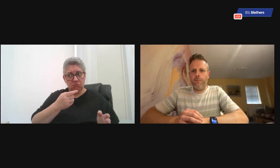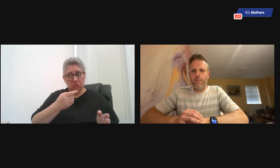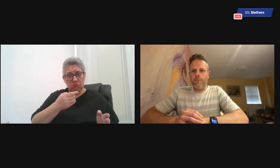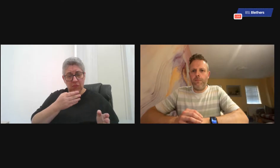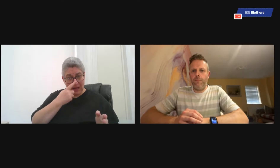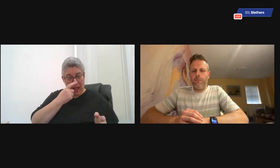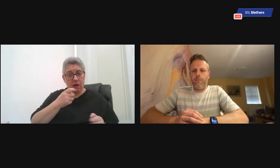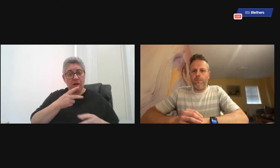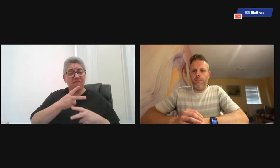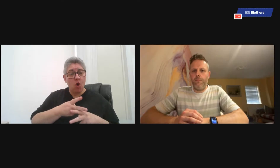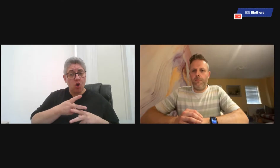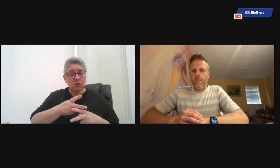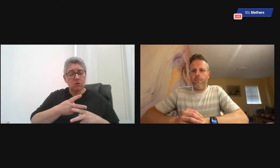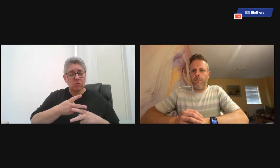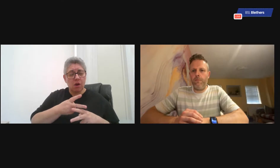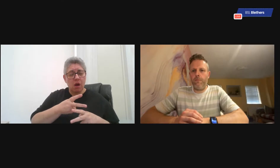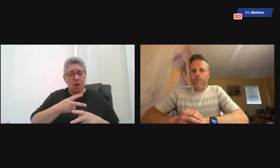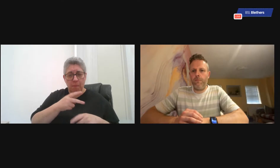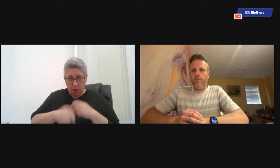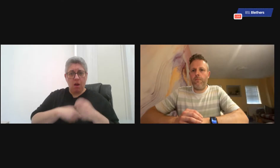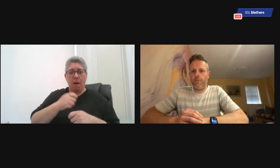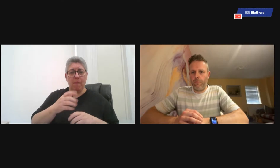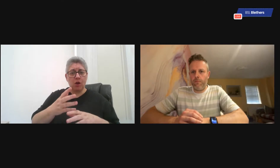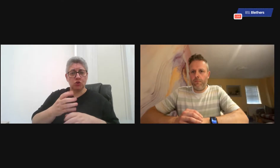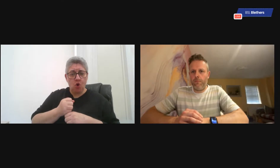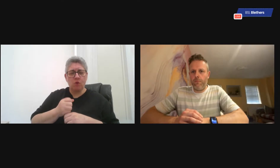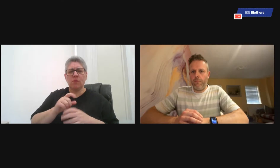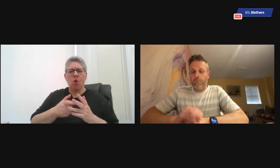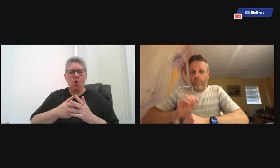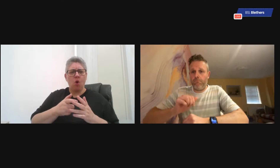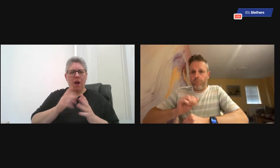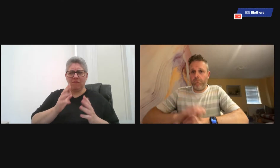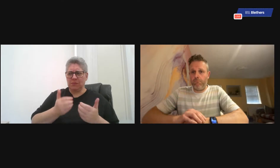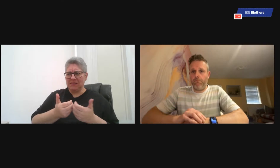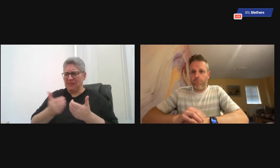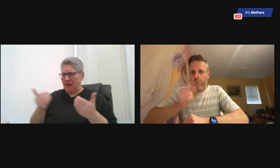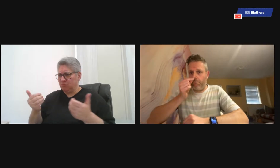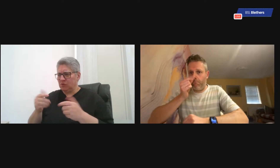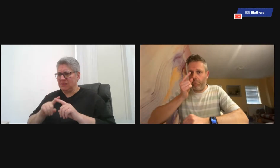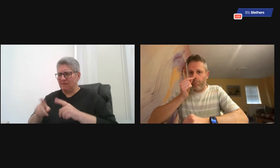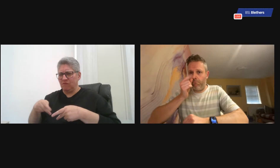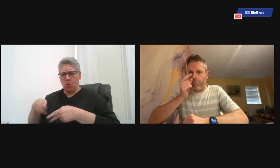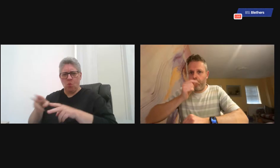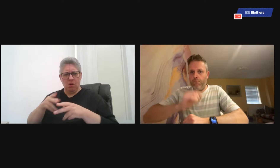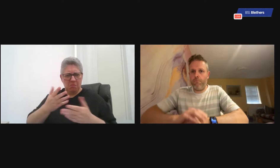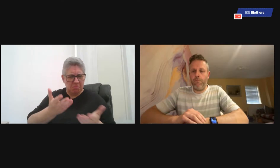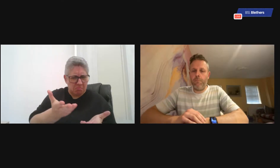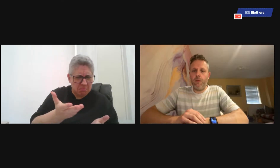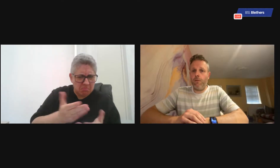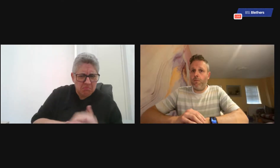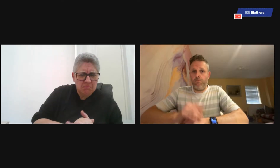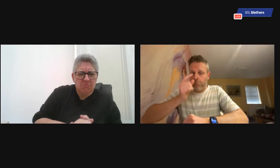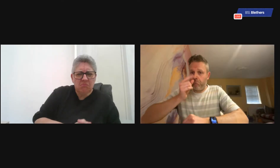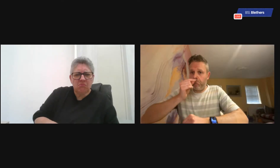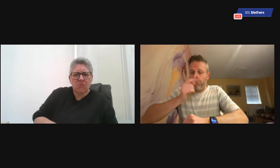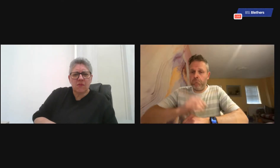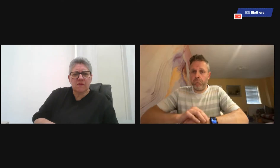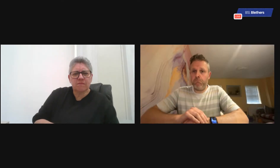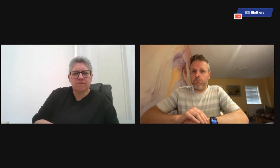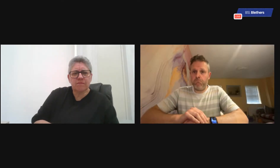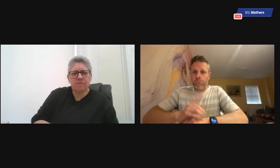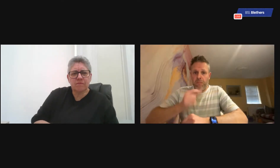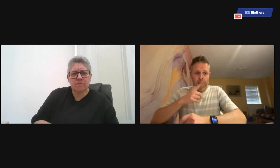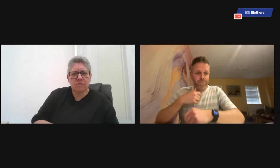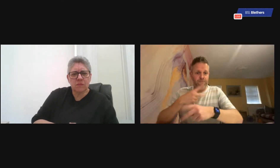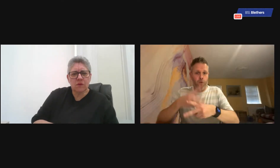children. Have you would it be possible that you could foster someone and then decide to adopt them, or